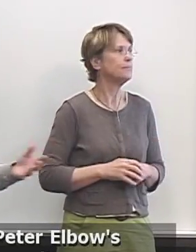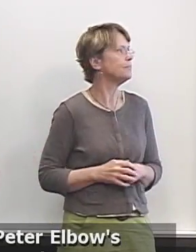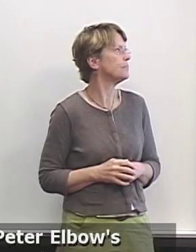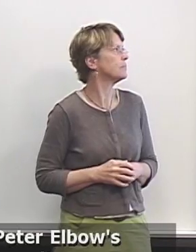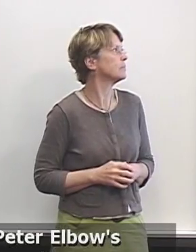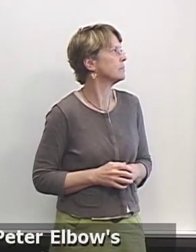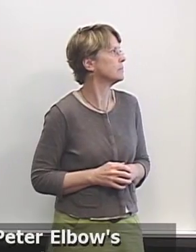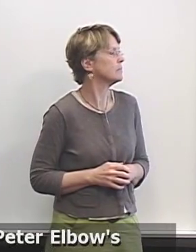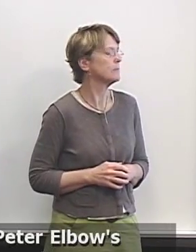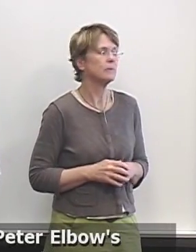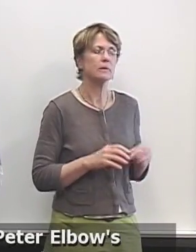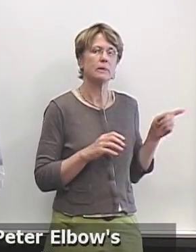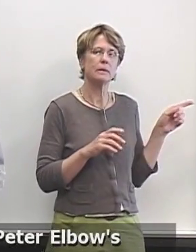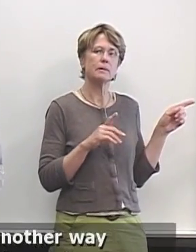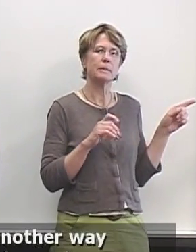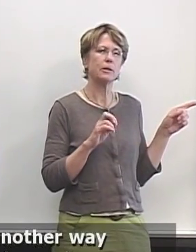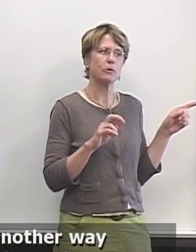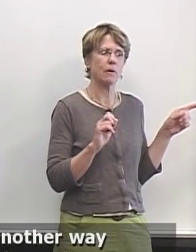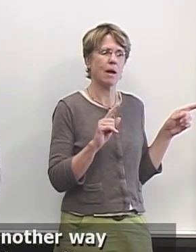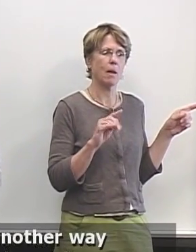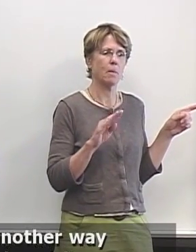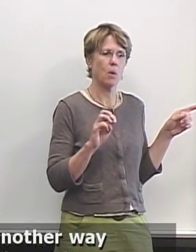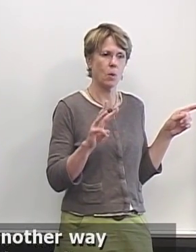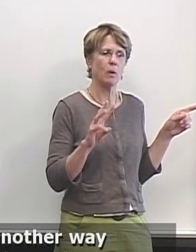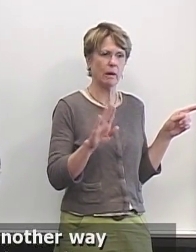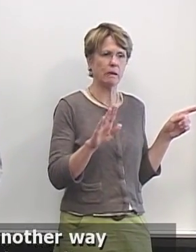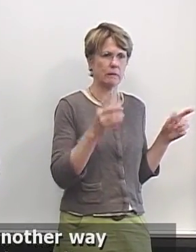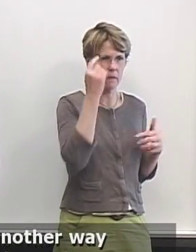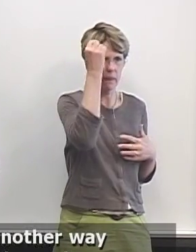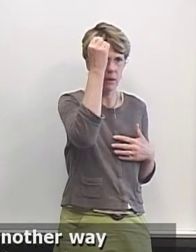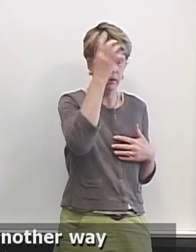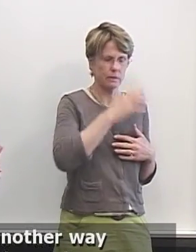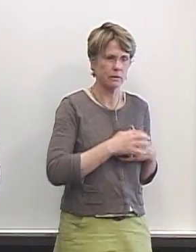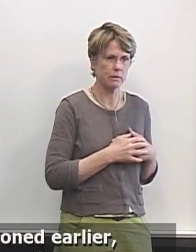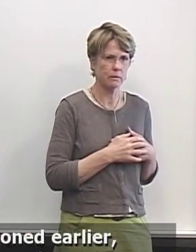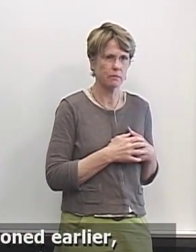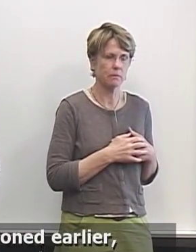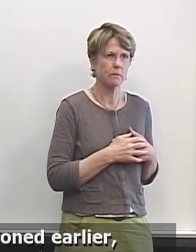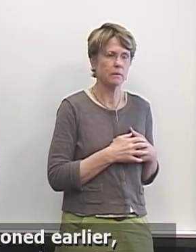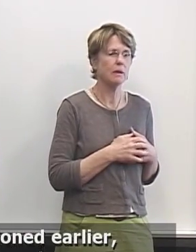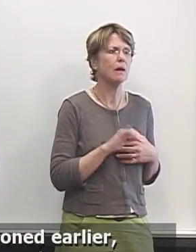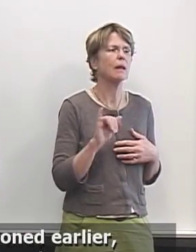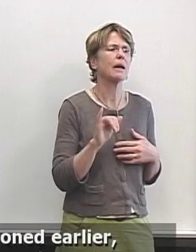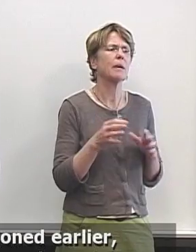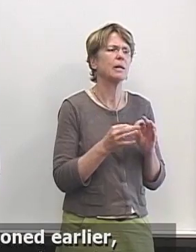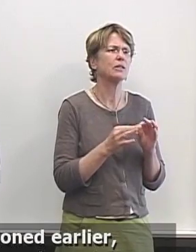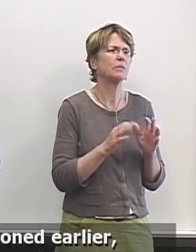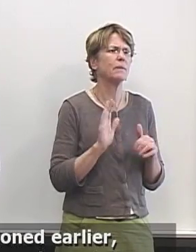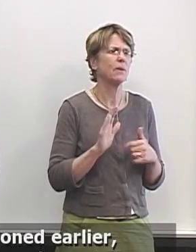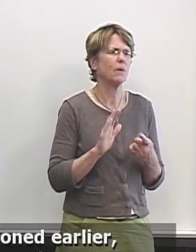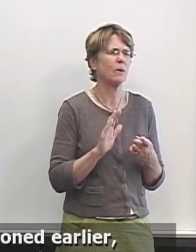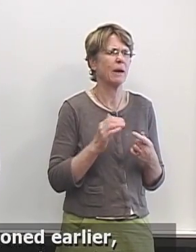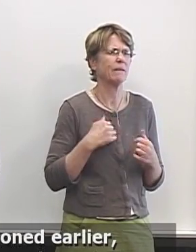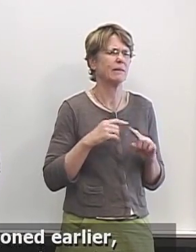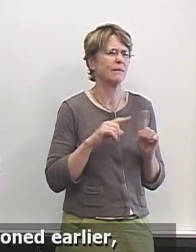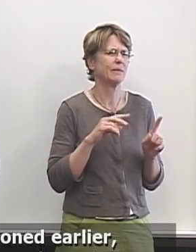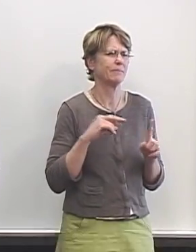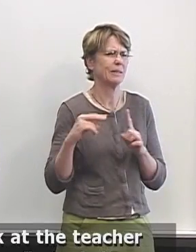this is Peter Elbow's take on it. There's another way of looking at it, as I mentioned earlier, and that's the role we